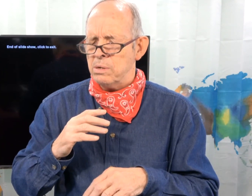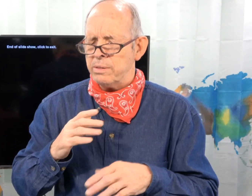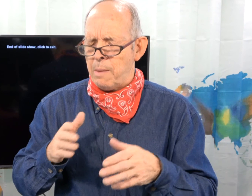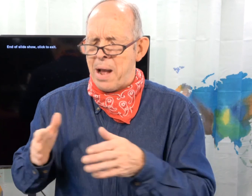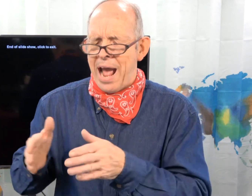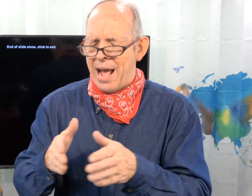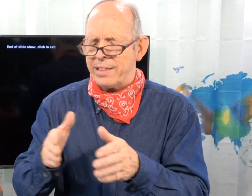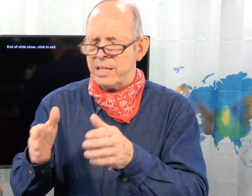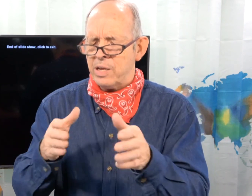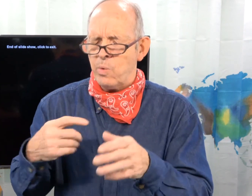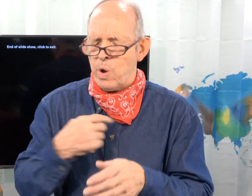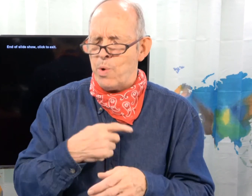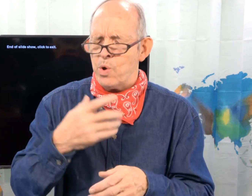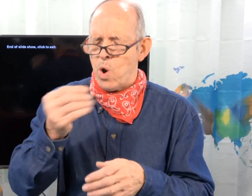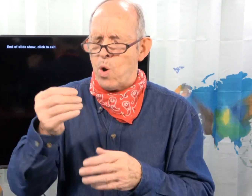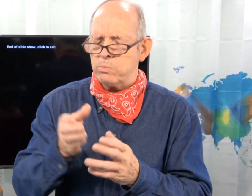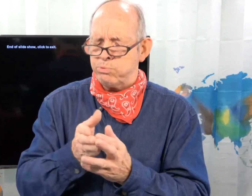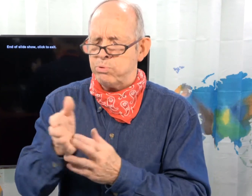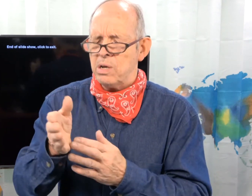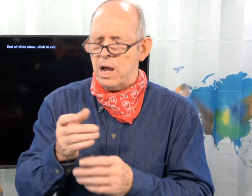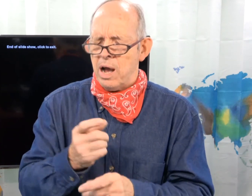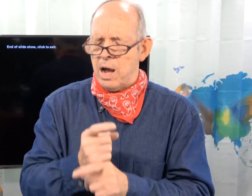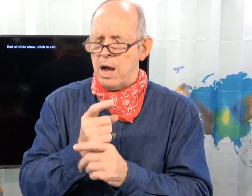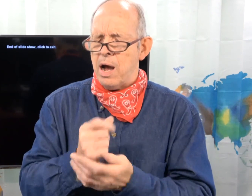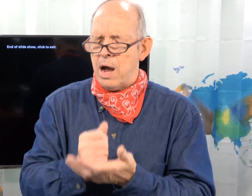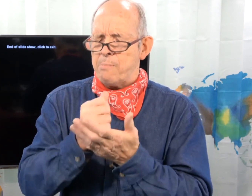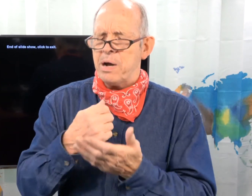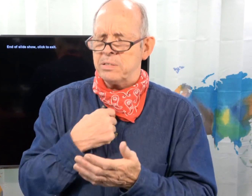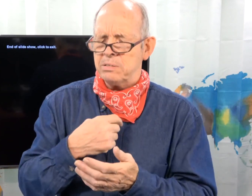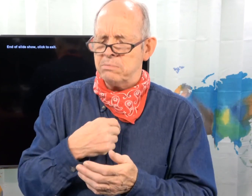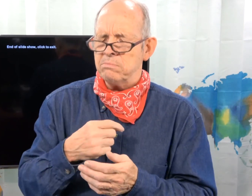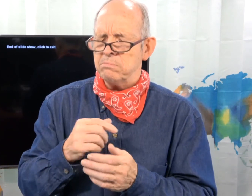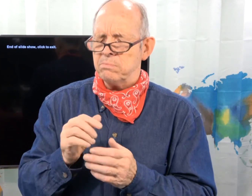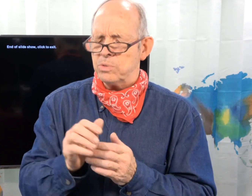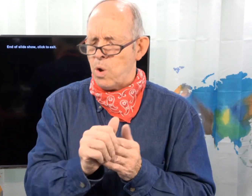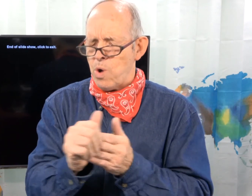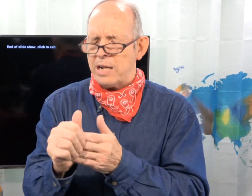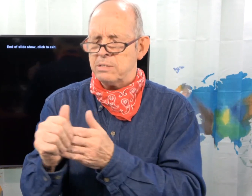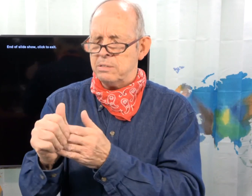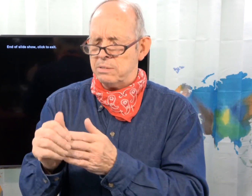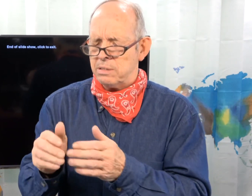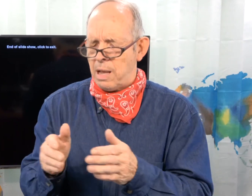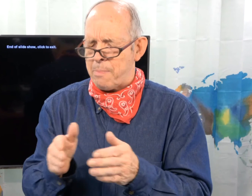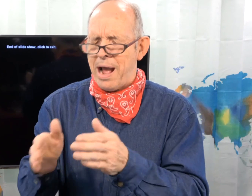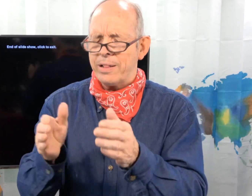the path we will go. Help us direct the path